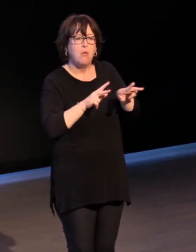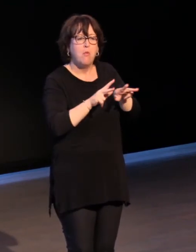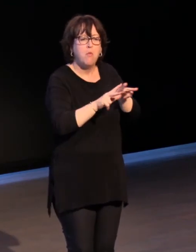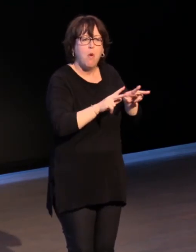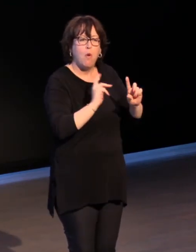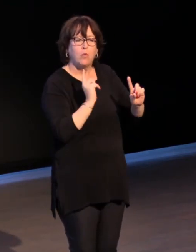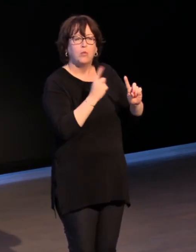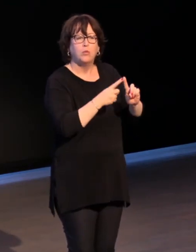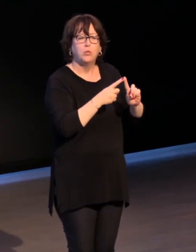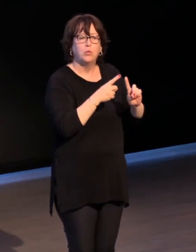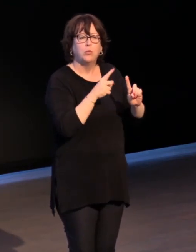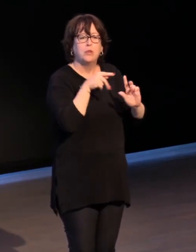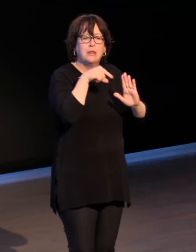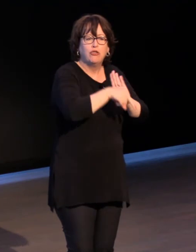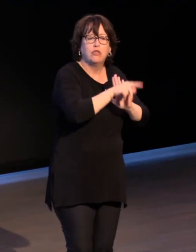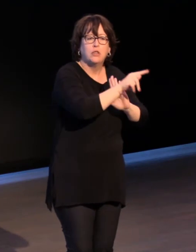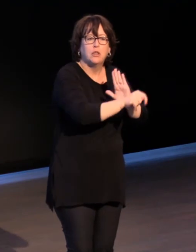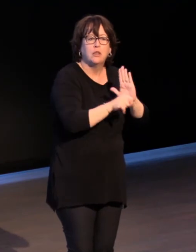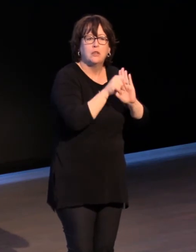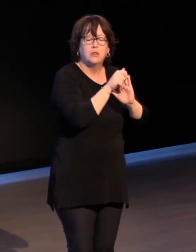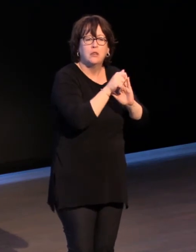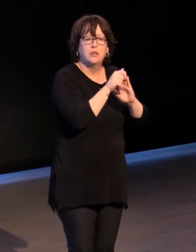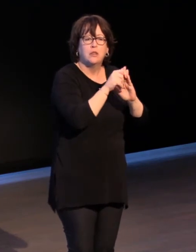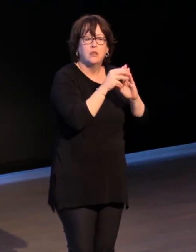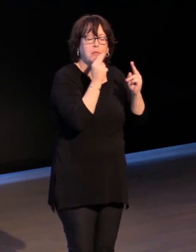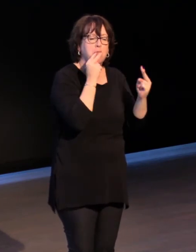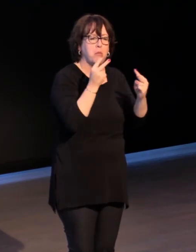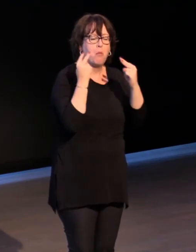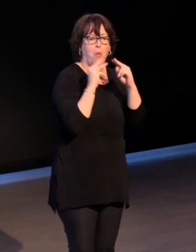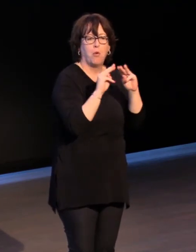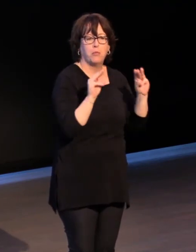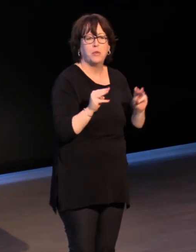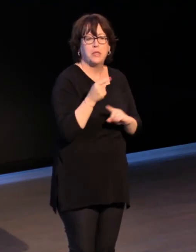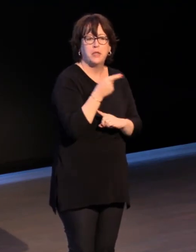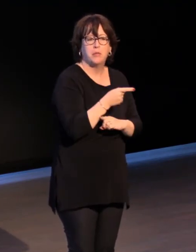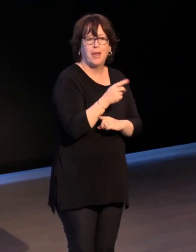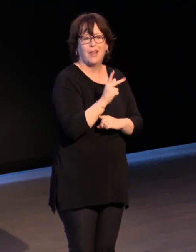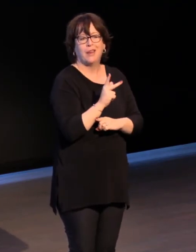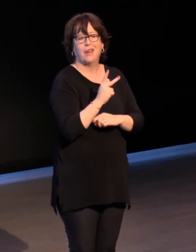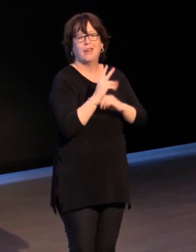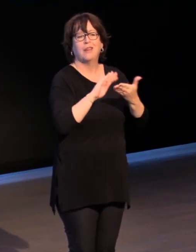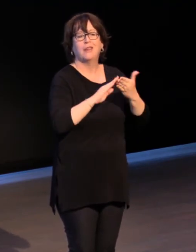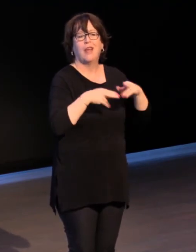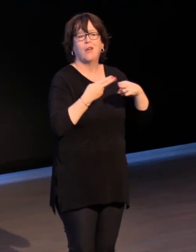Memorial Museum in Kigali, and it will